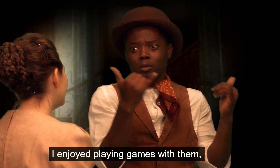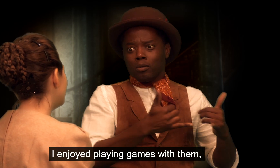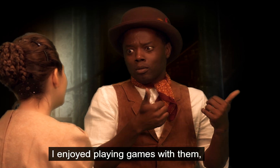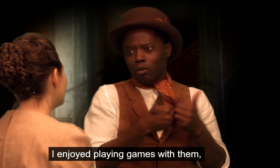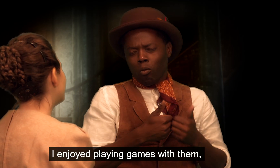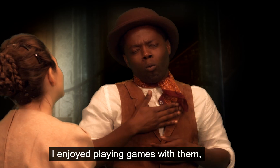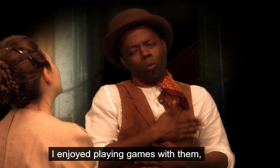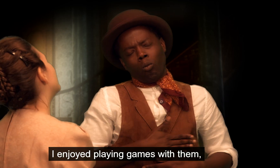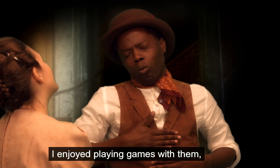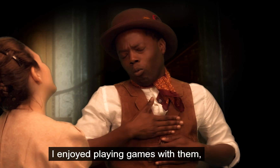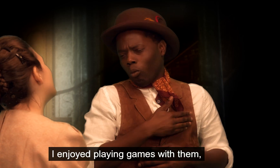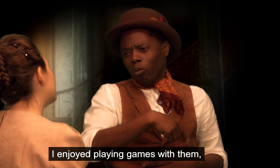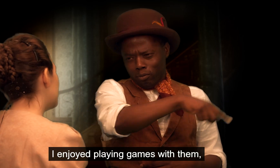I enjoyed playing games with them.